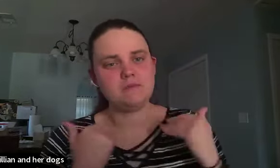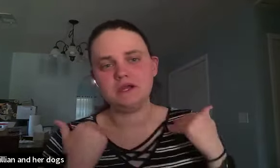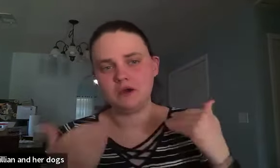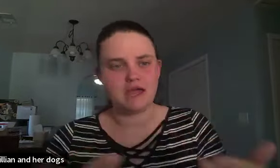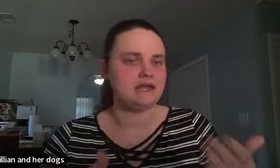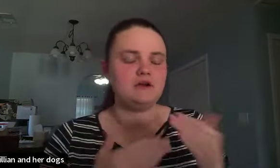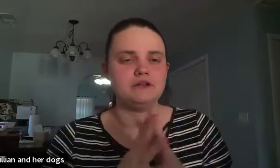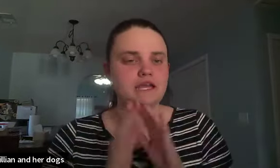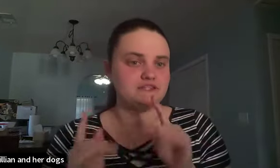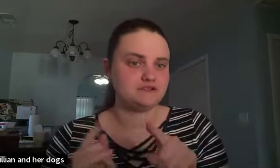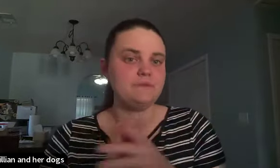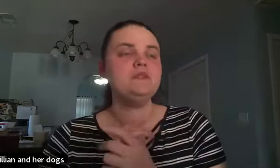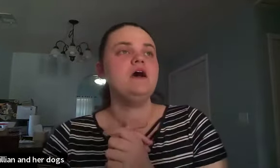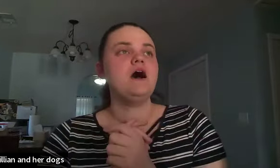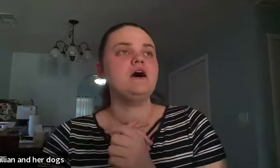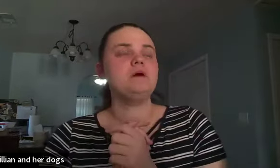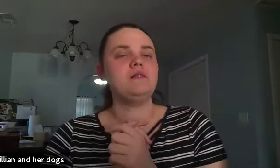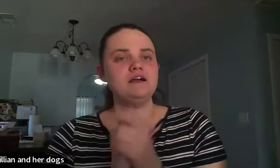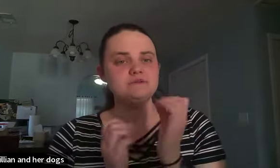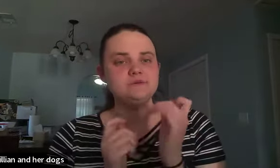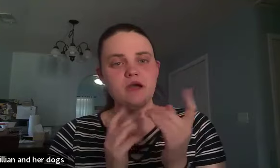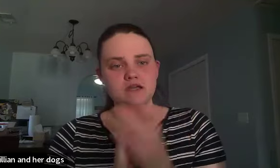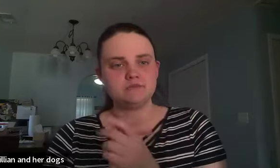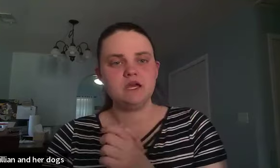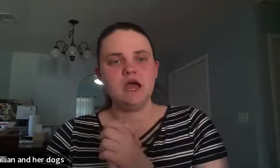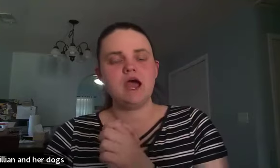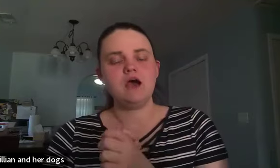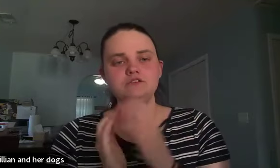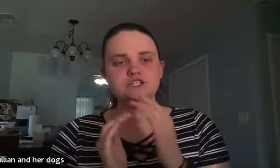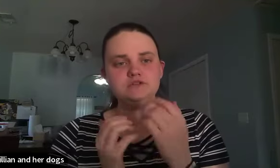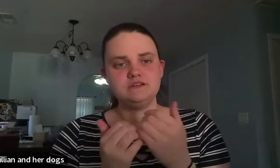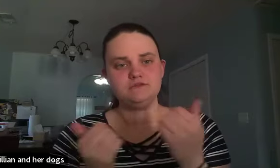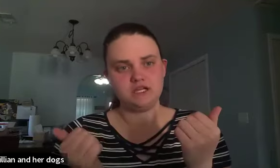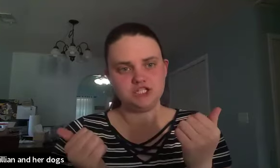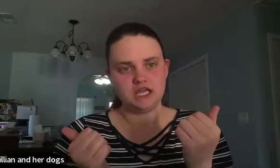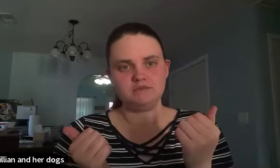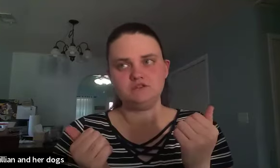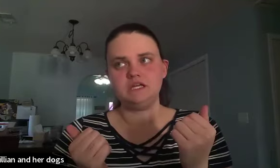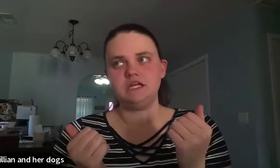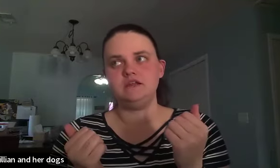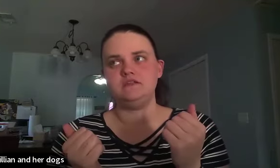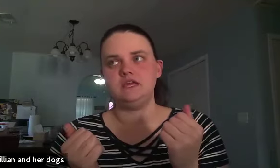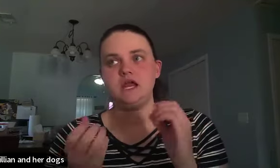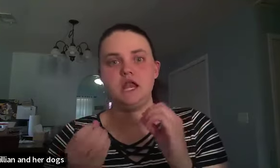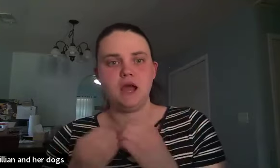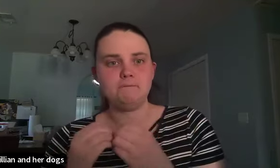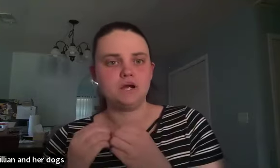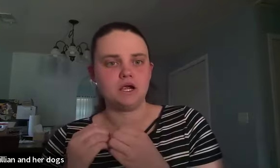So I'm going to go ahead and already answer it. A lot of times people will ask me, how do you differentiate between the